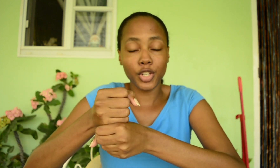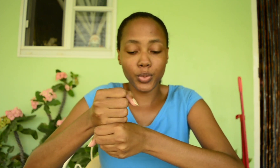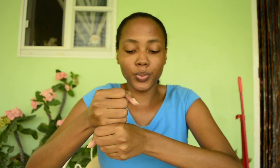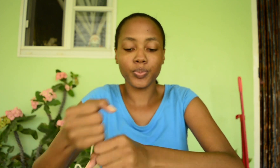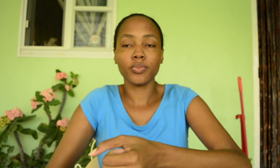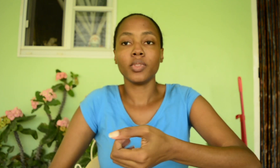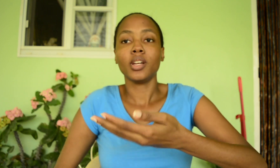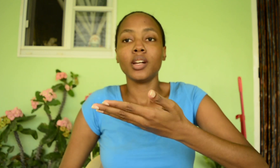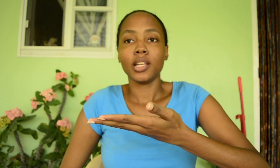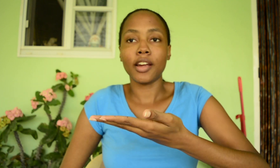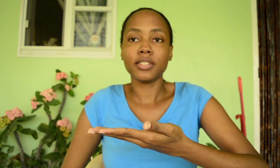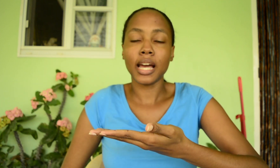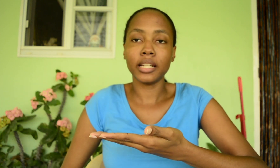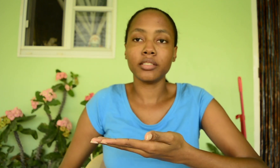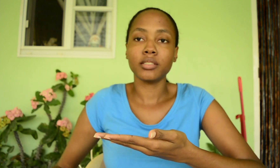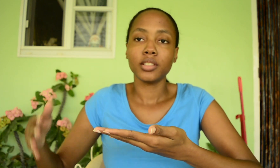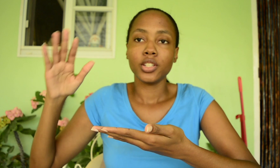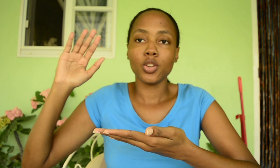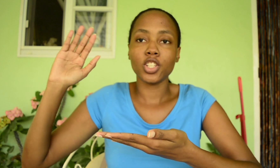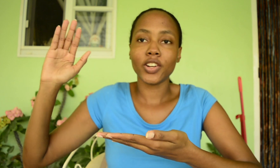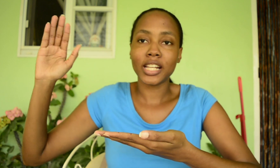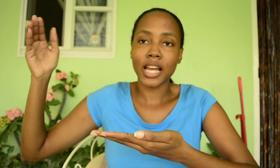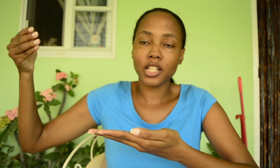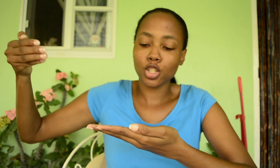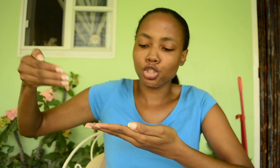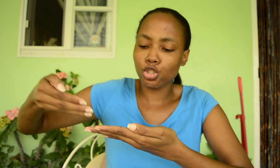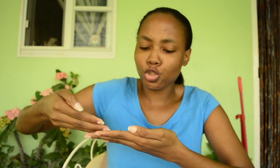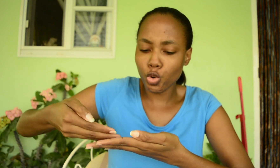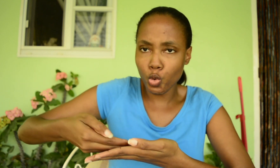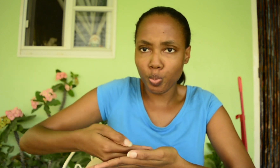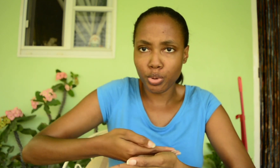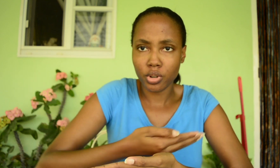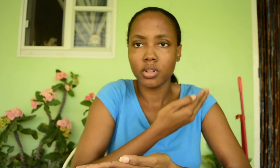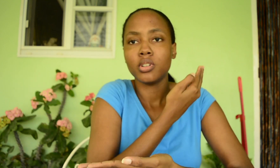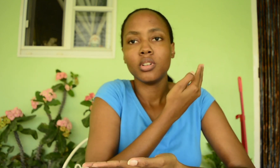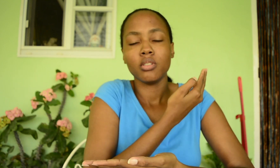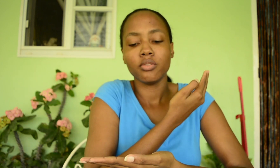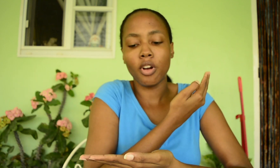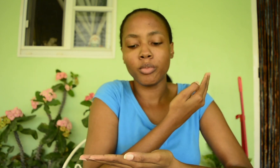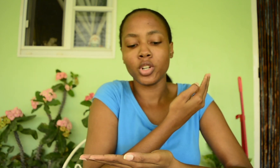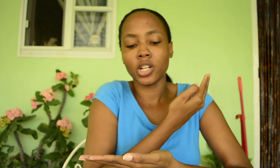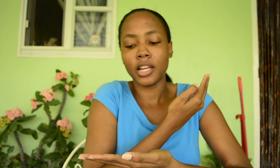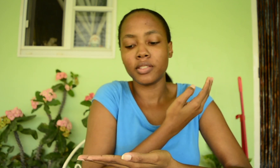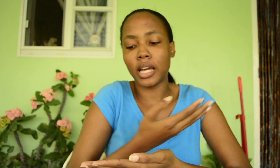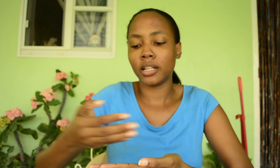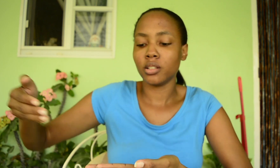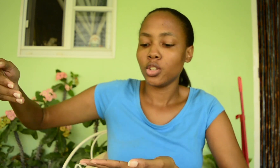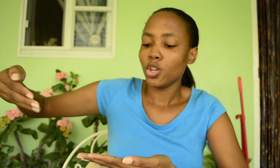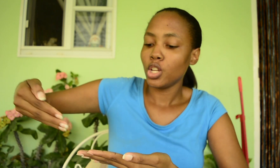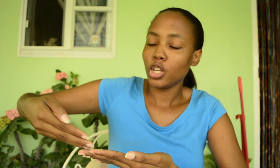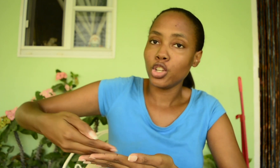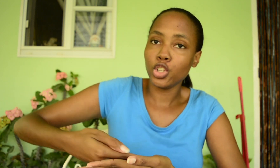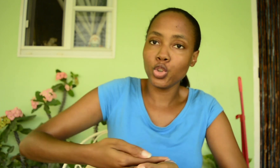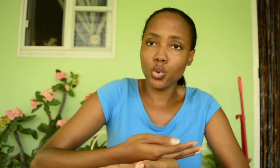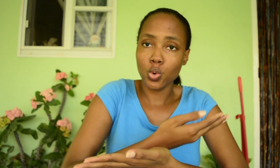new. Left hand, use your right hand to scoop from your left hand. New,